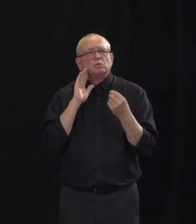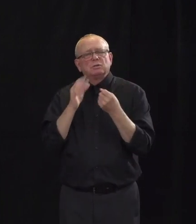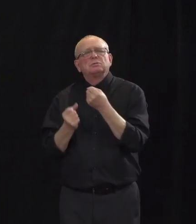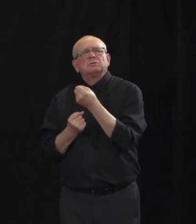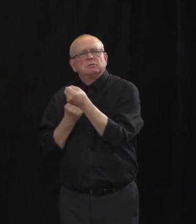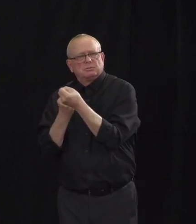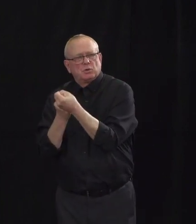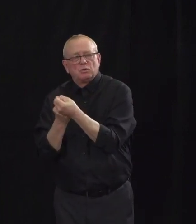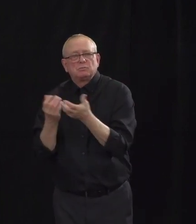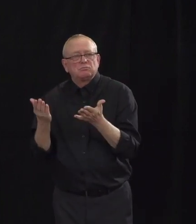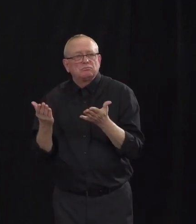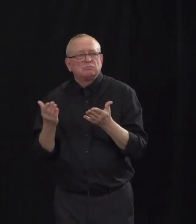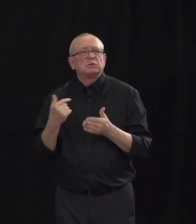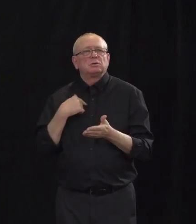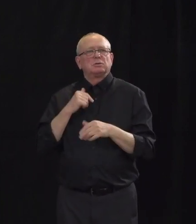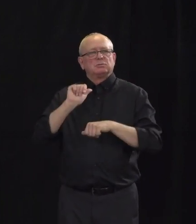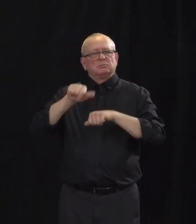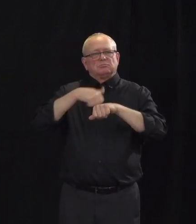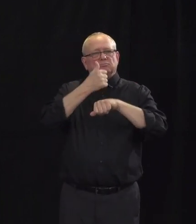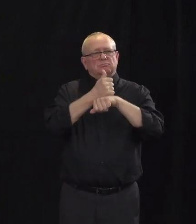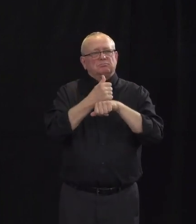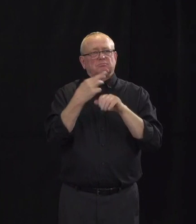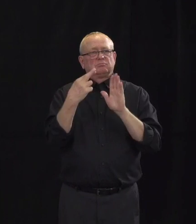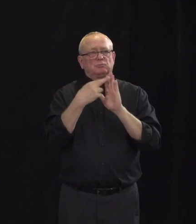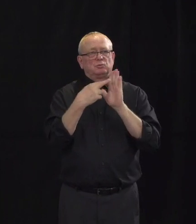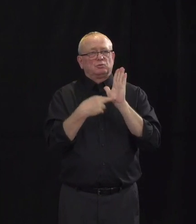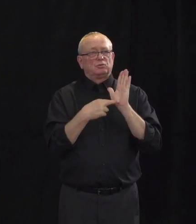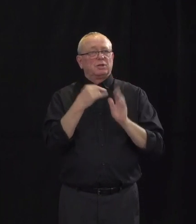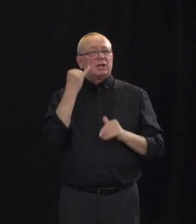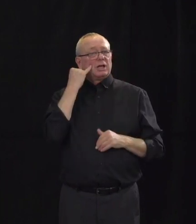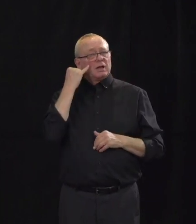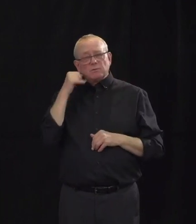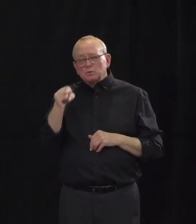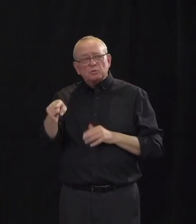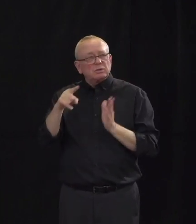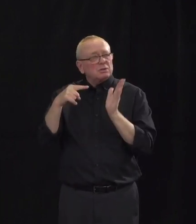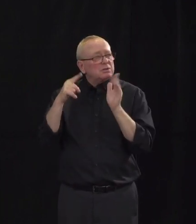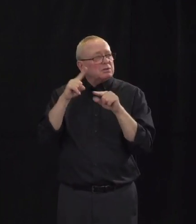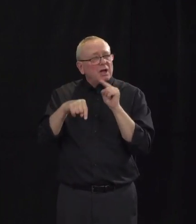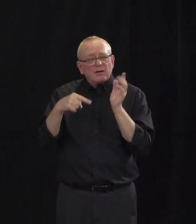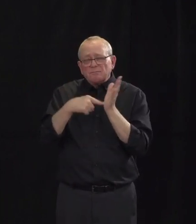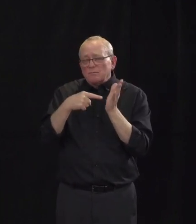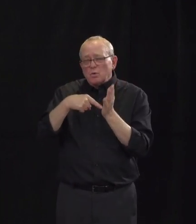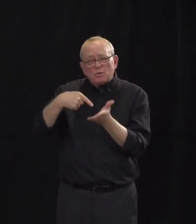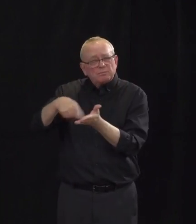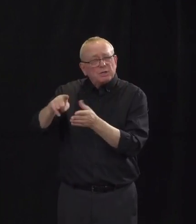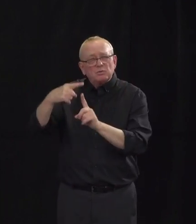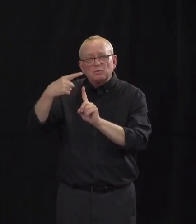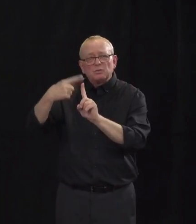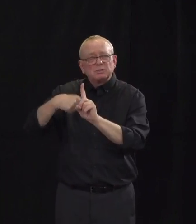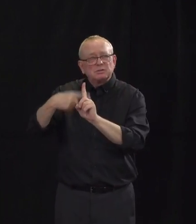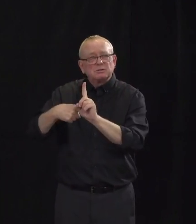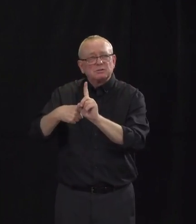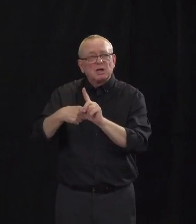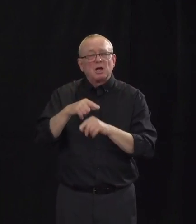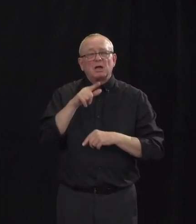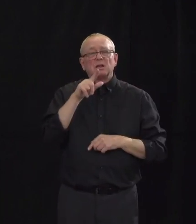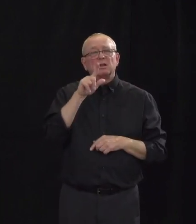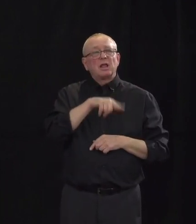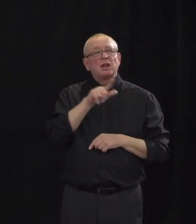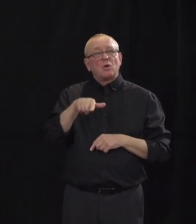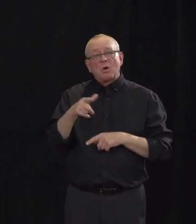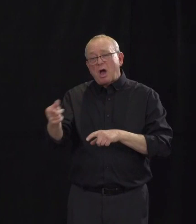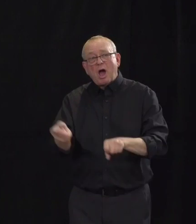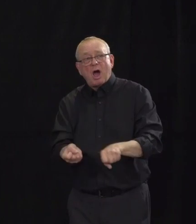April 1 for non-payment of rent. I repeat, no one will be evicted at the beginning of the next month for non-payment of